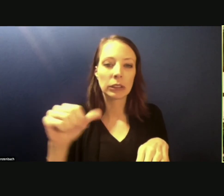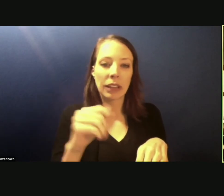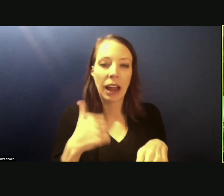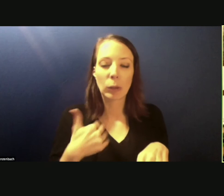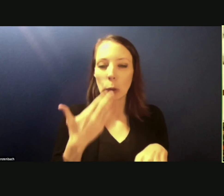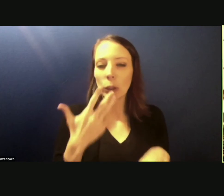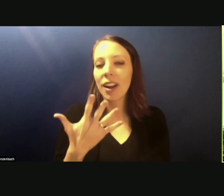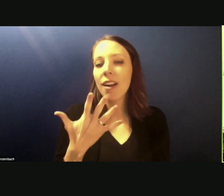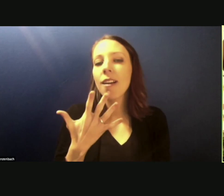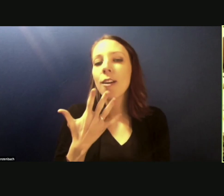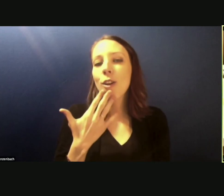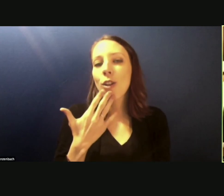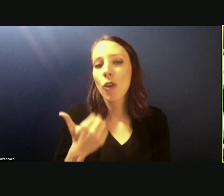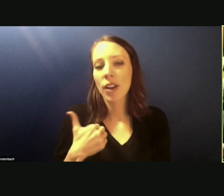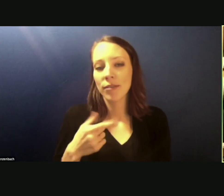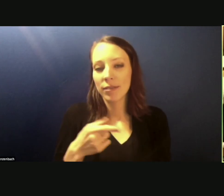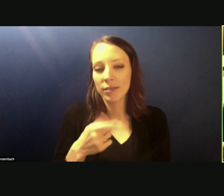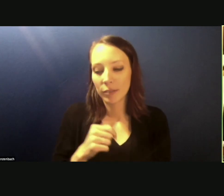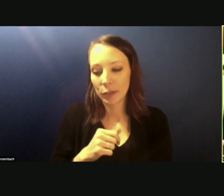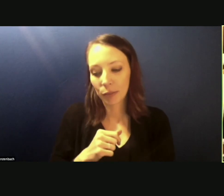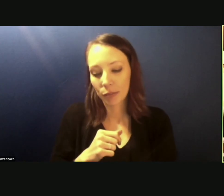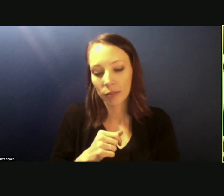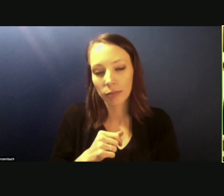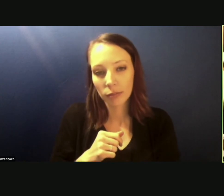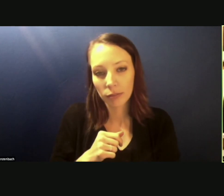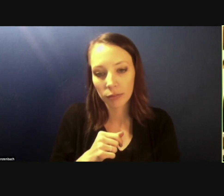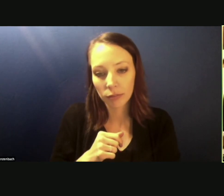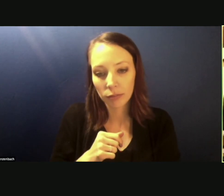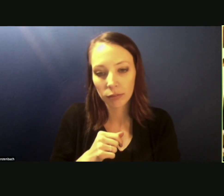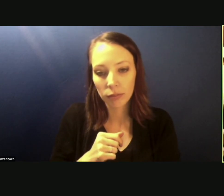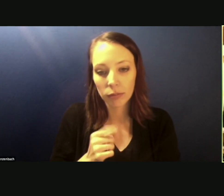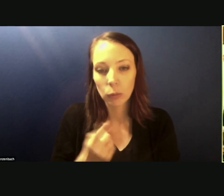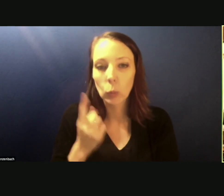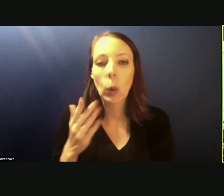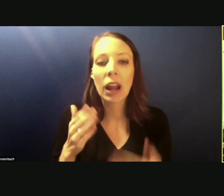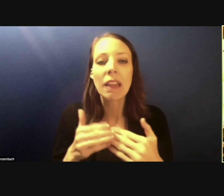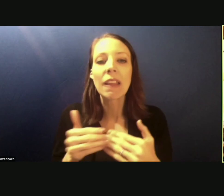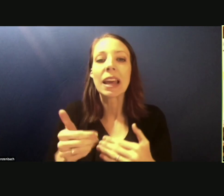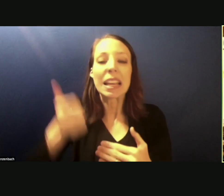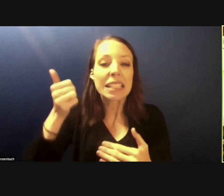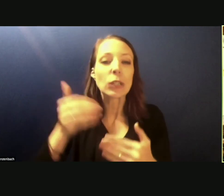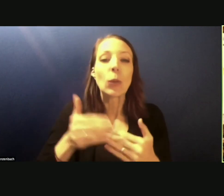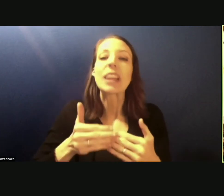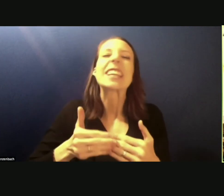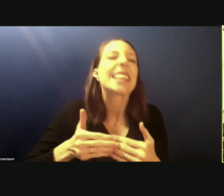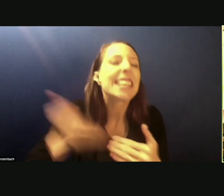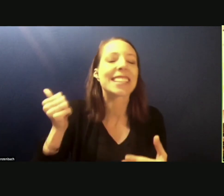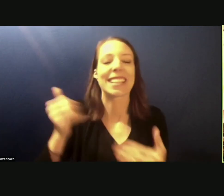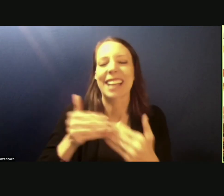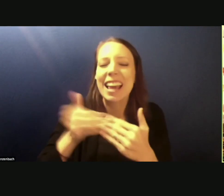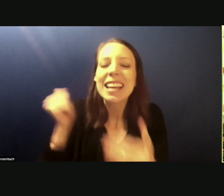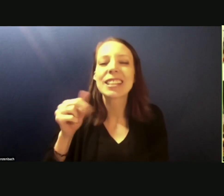color there. Um, but this was one of the easiest ones I think I have ever put together. It was